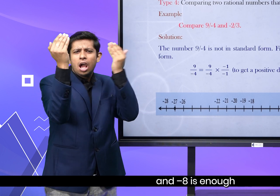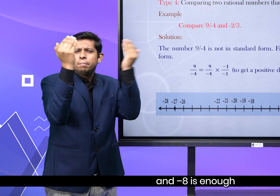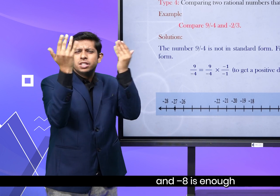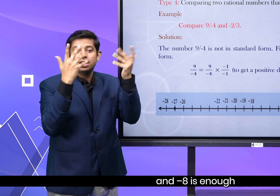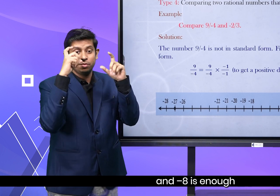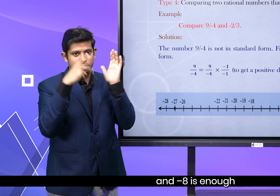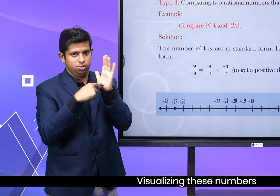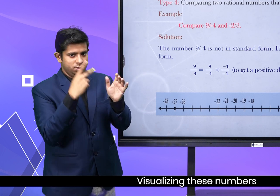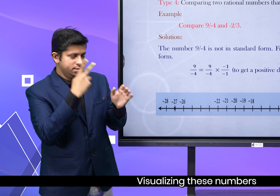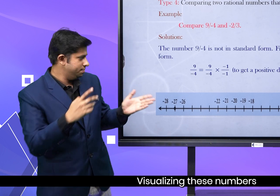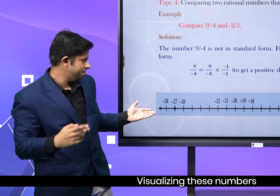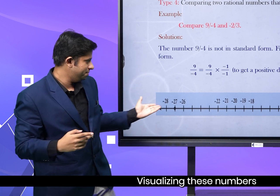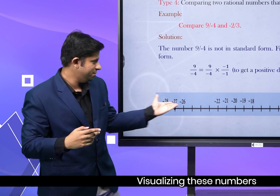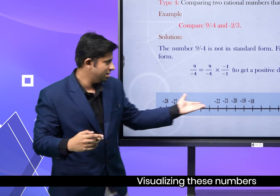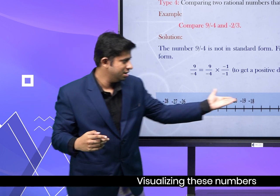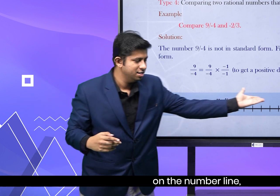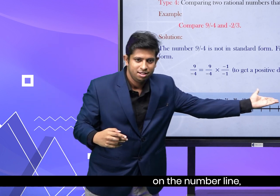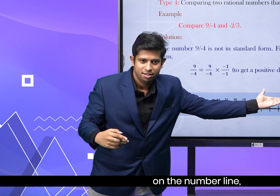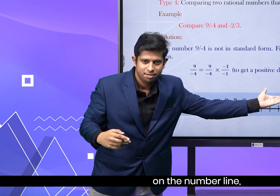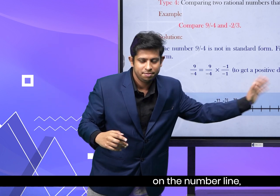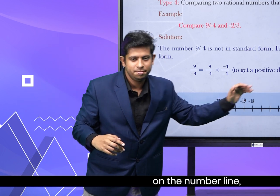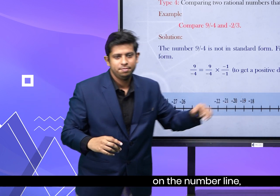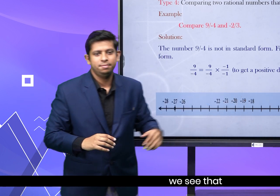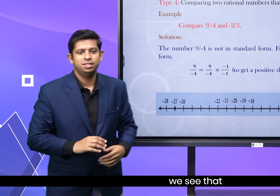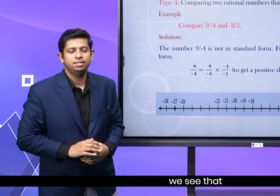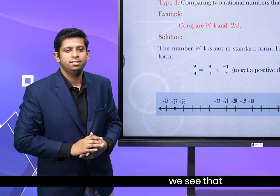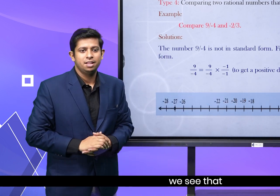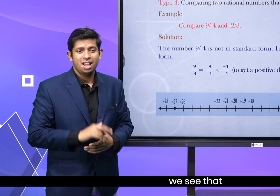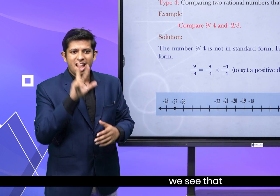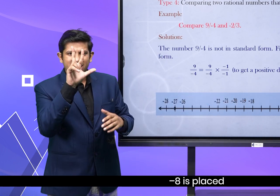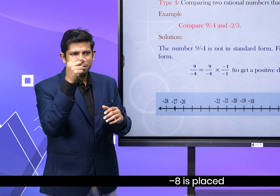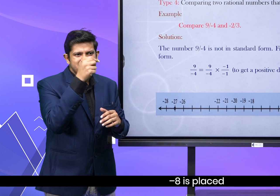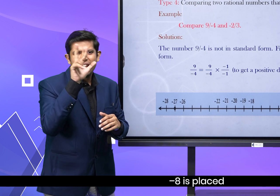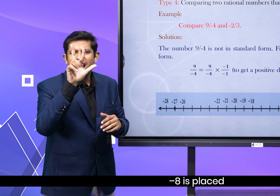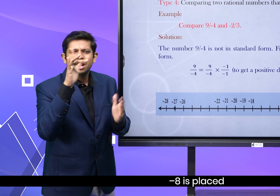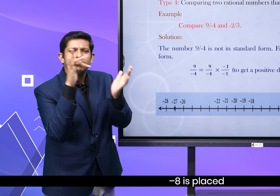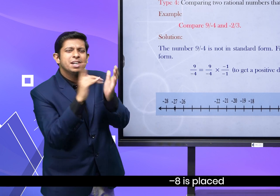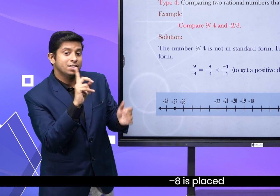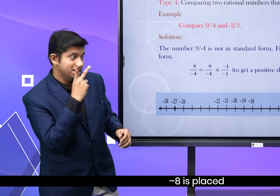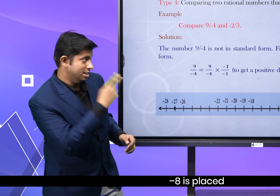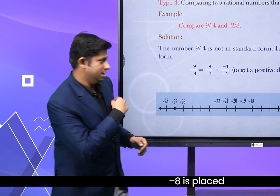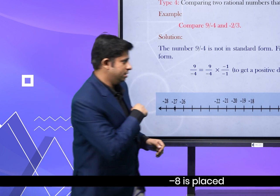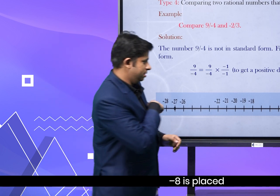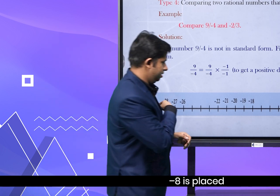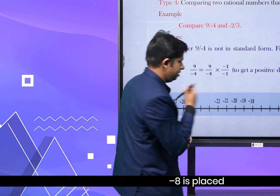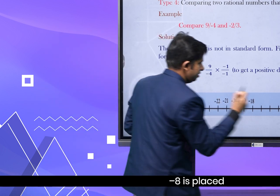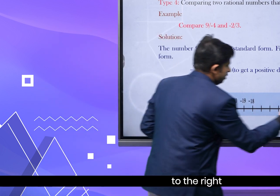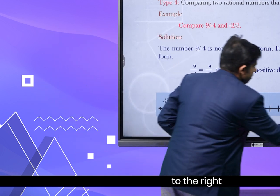enough. Visualizing these numbers are on the number line. We see that minus 8 is placed to the